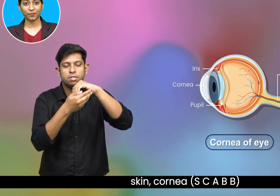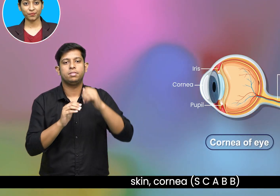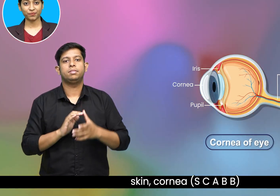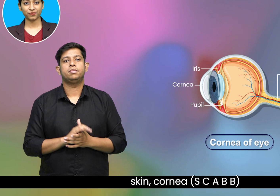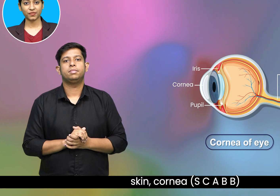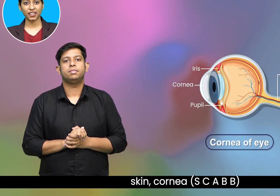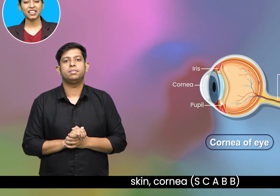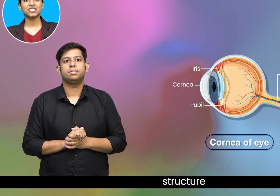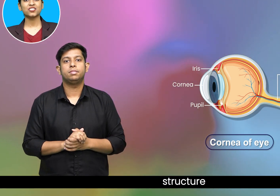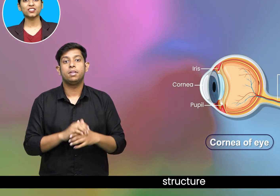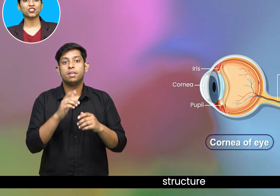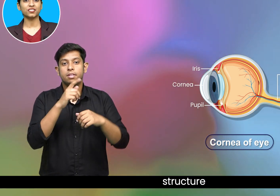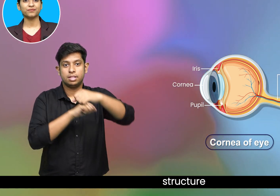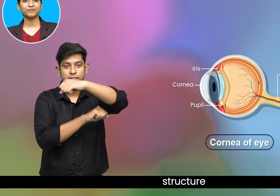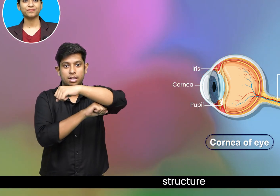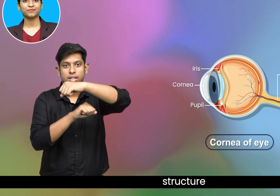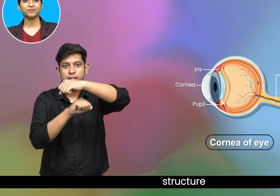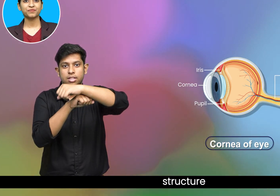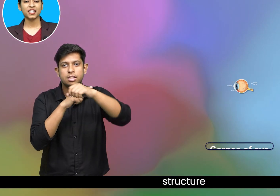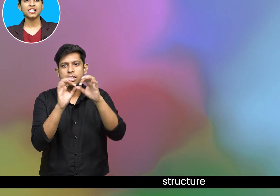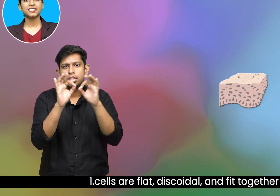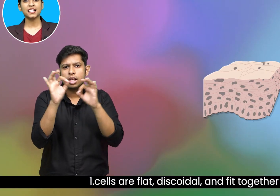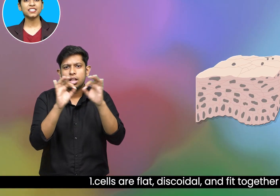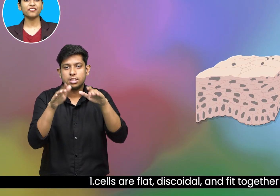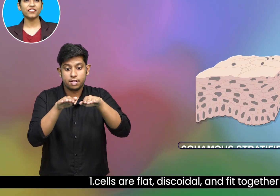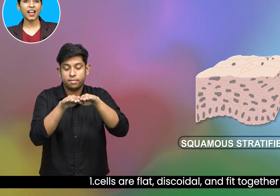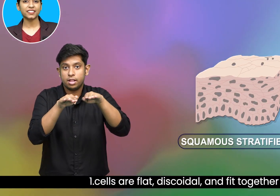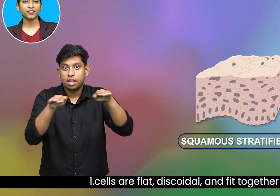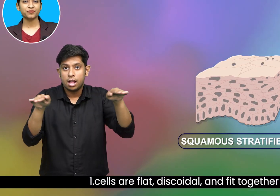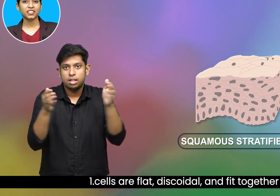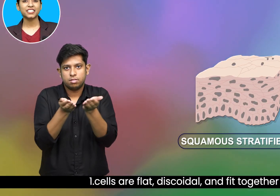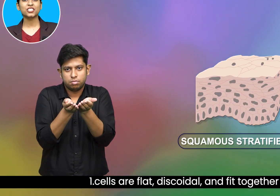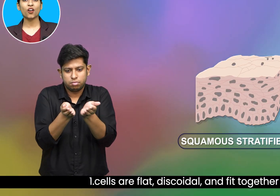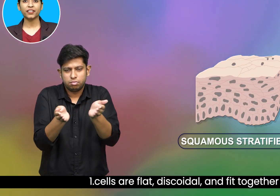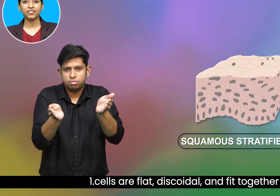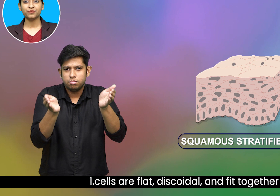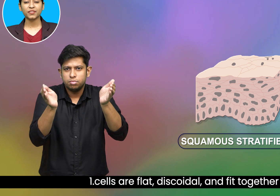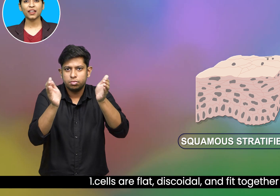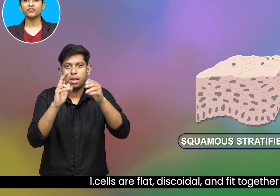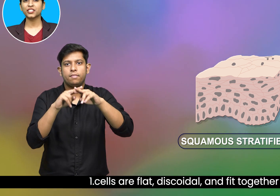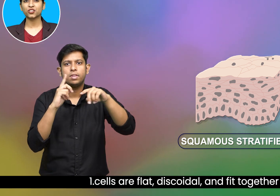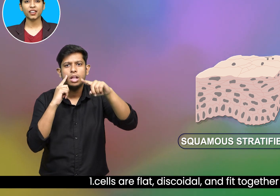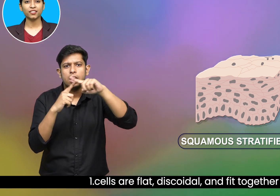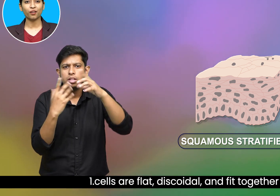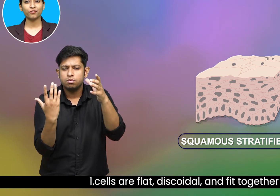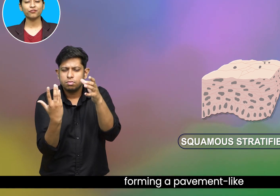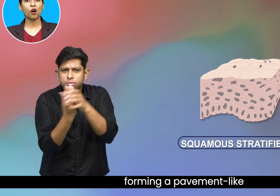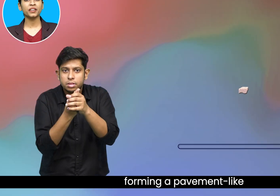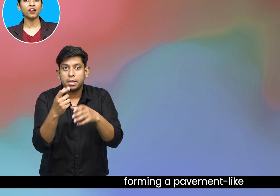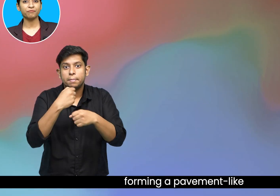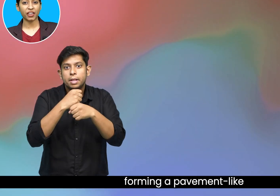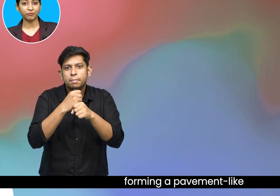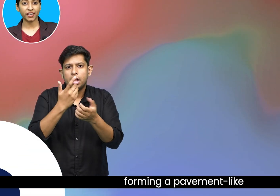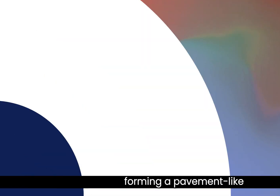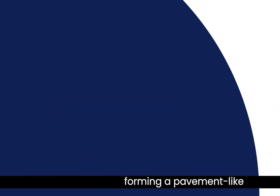cornea. Structure: cells are flat, discoidal and fit together,